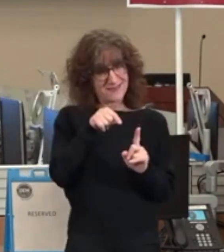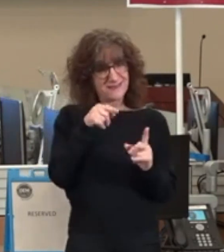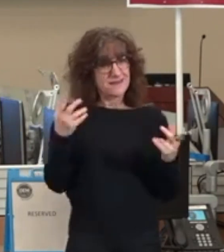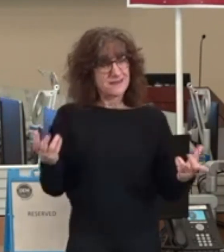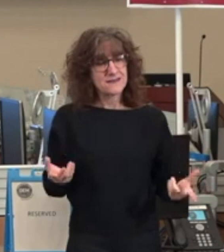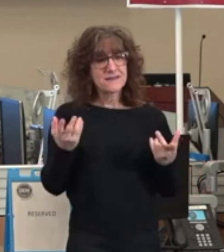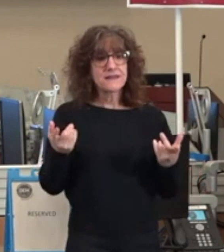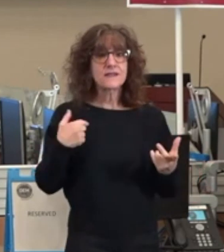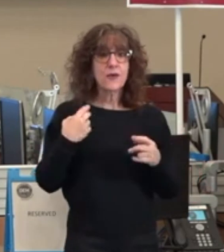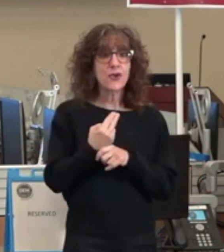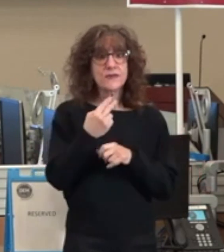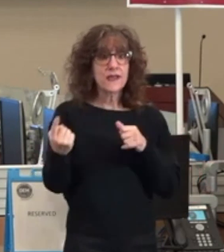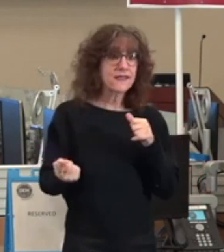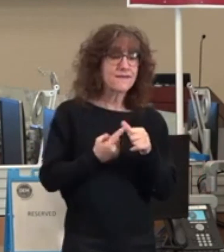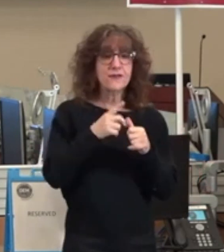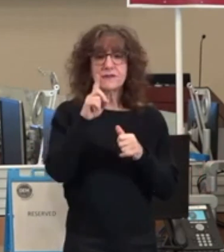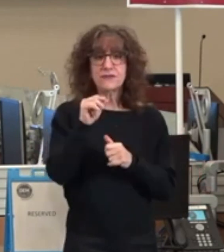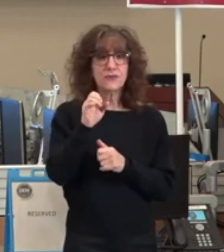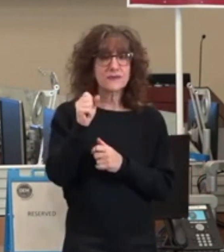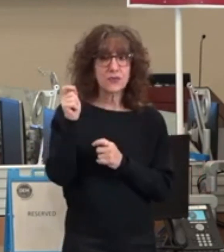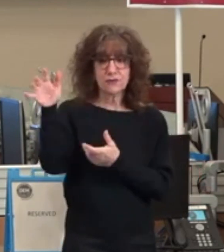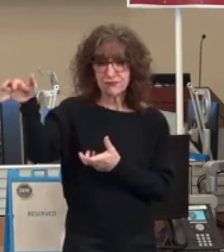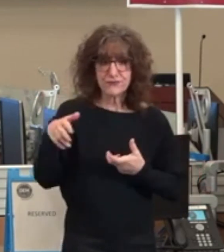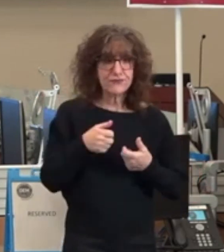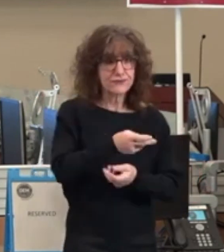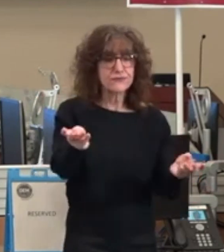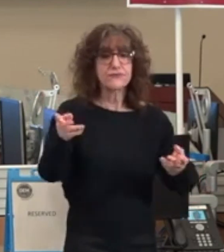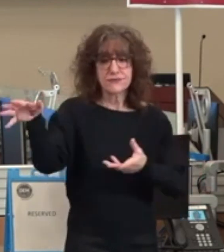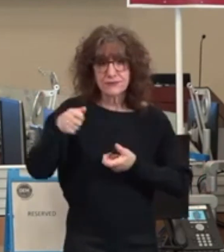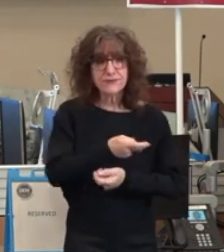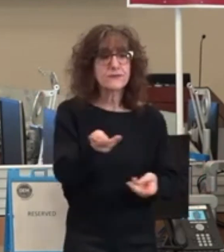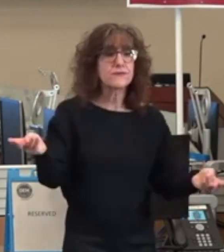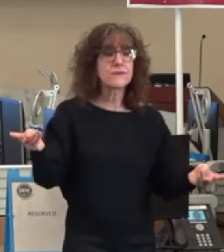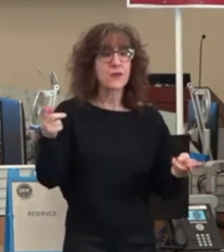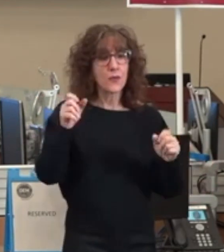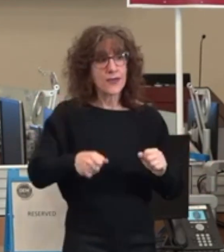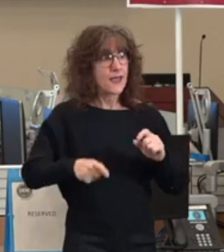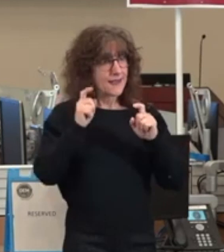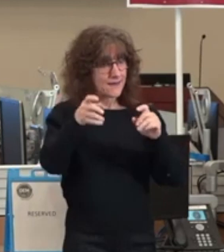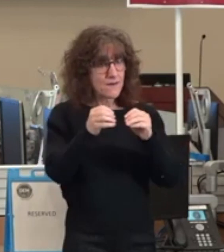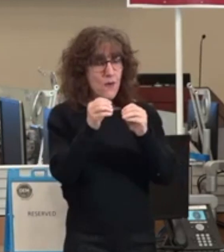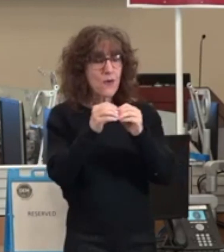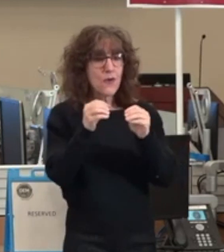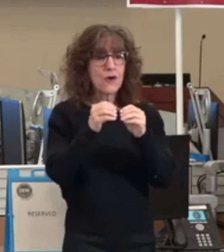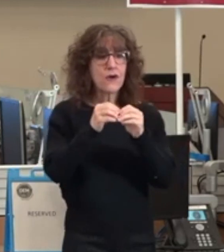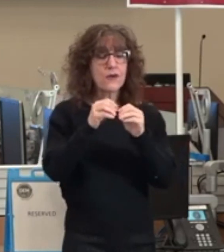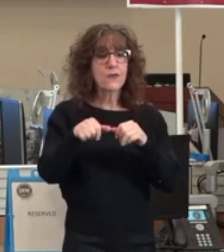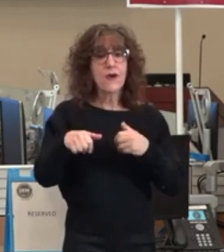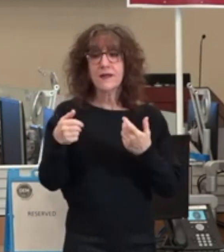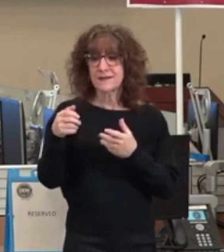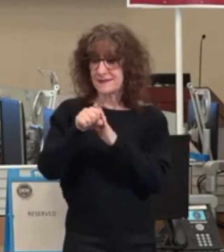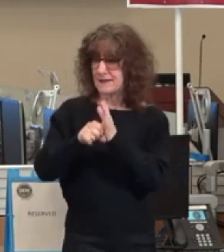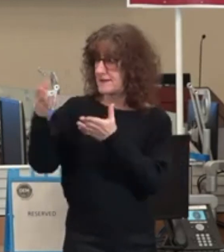quickly utilizing the new first doses that we received. We have the capacity to administer additional doses when we are provided those doses by